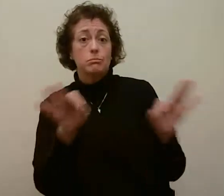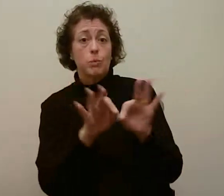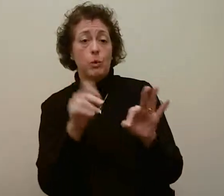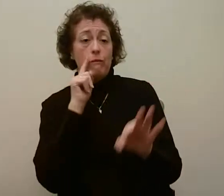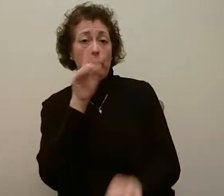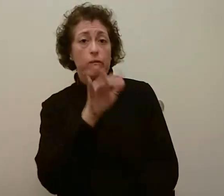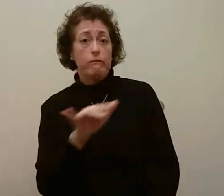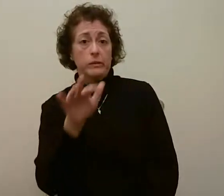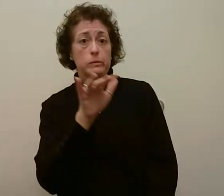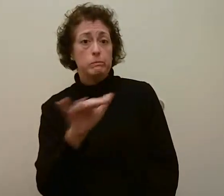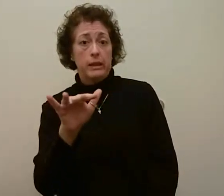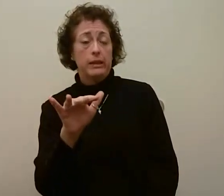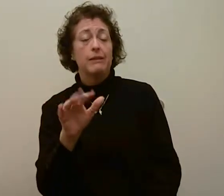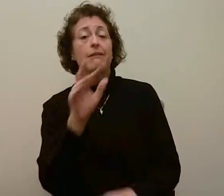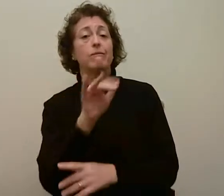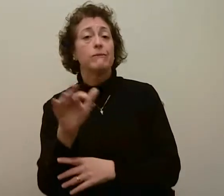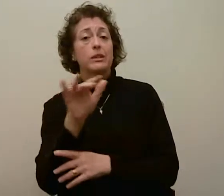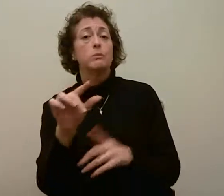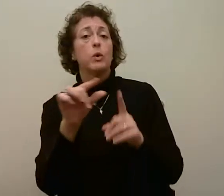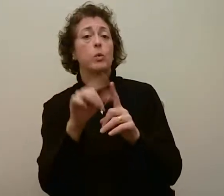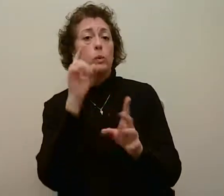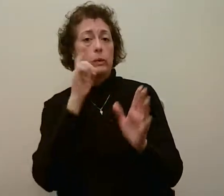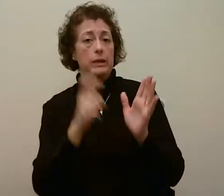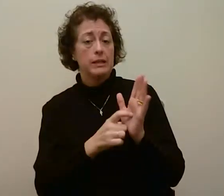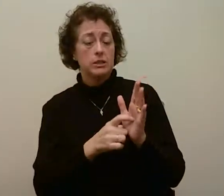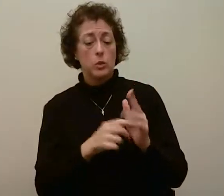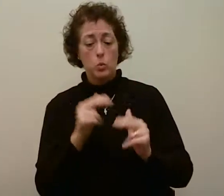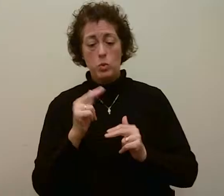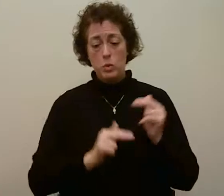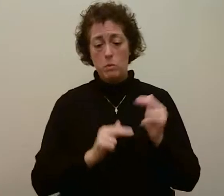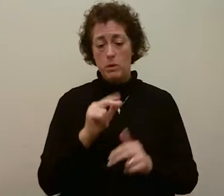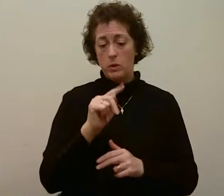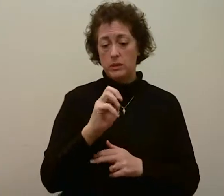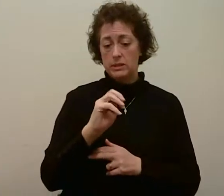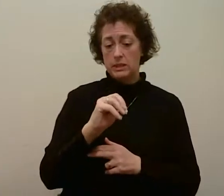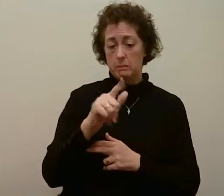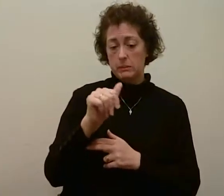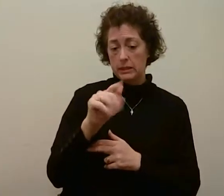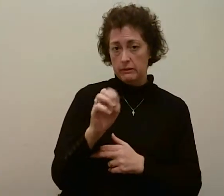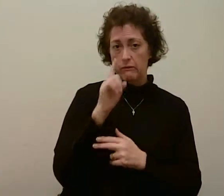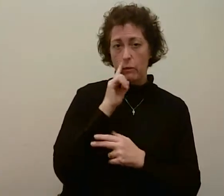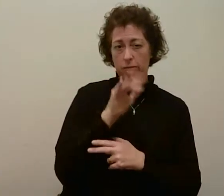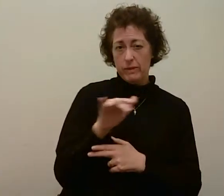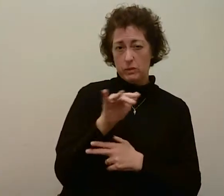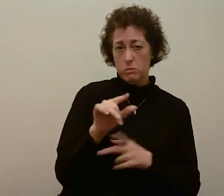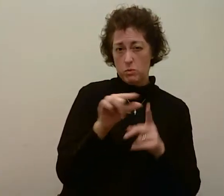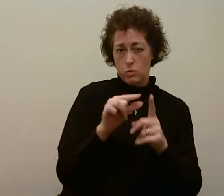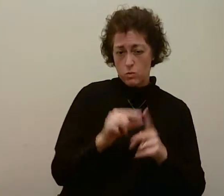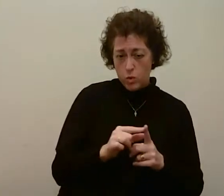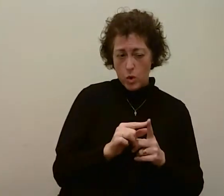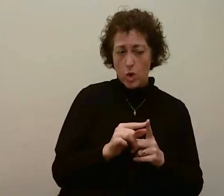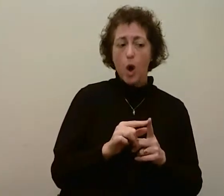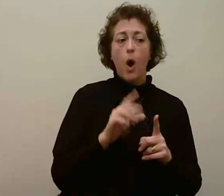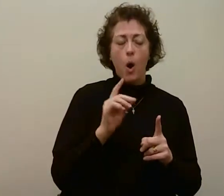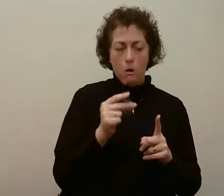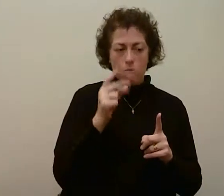When you build those templates for fingerspelled words so that you can recognize them quickly, it's much less energy is